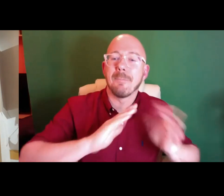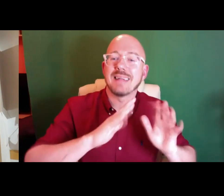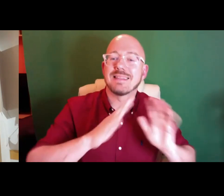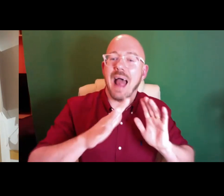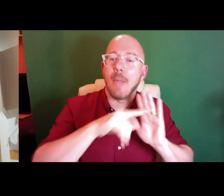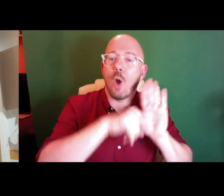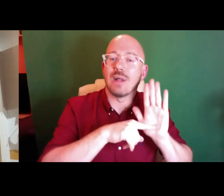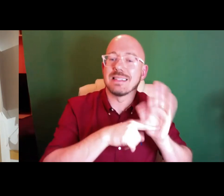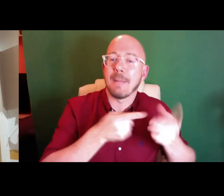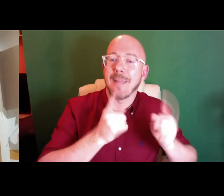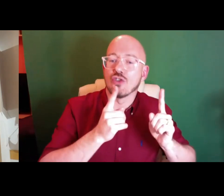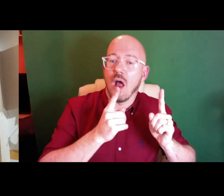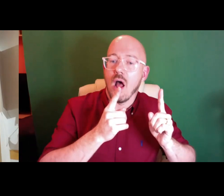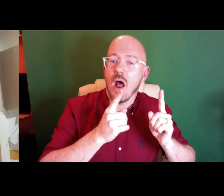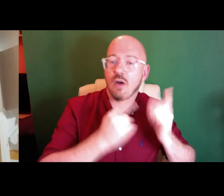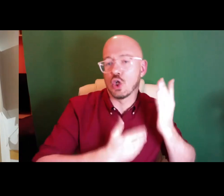context.